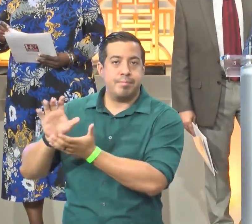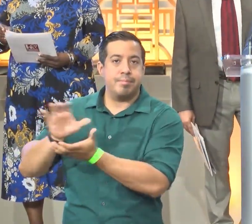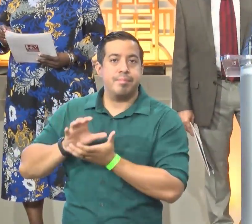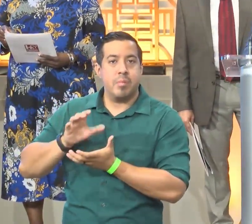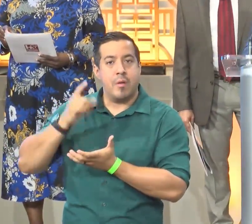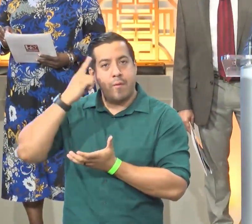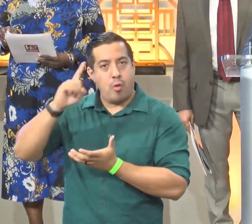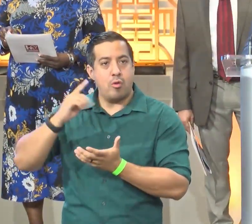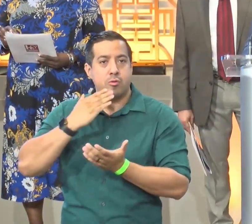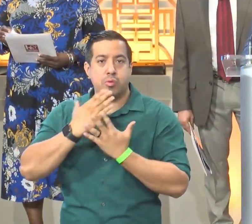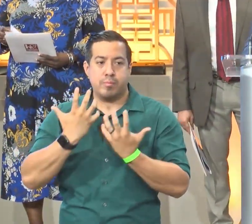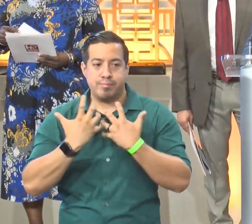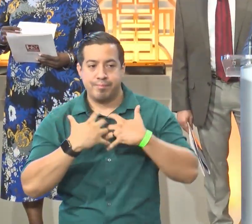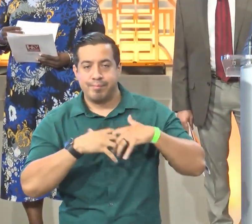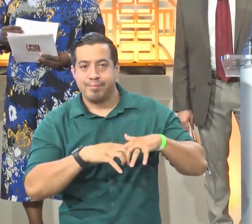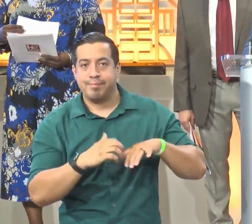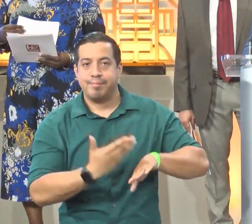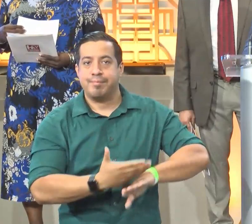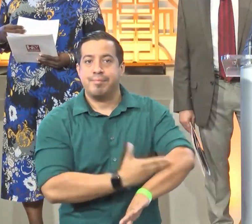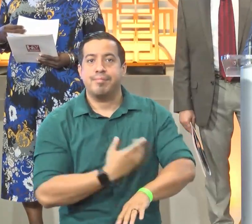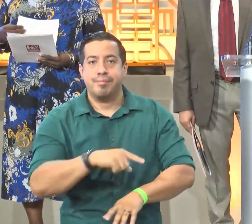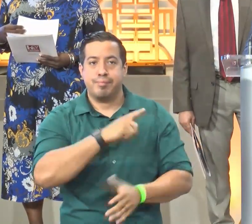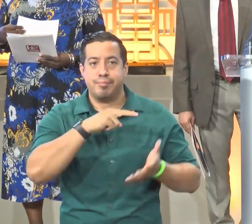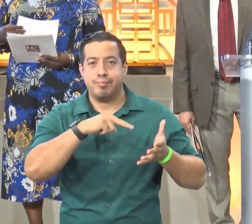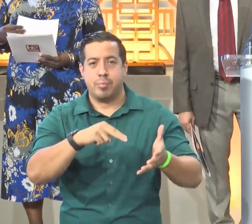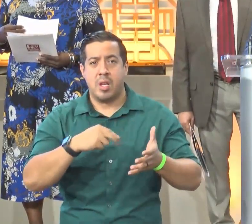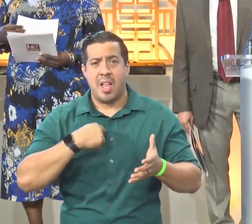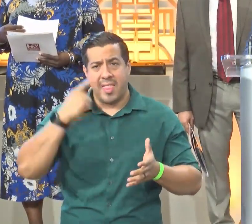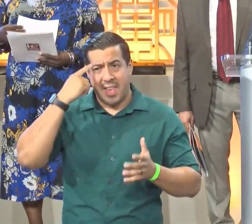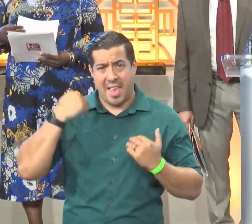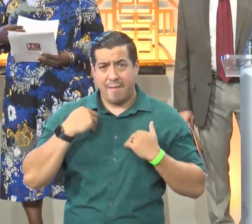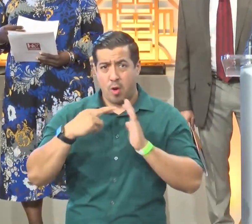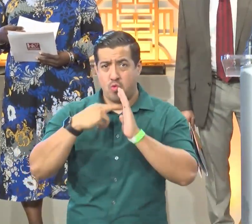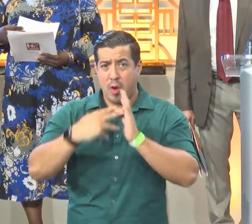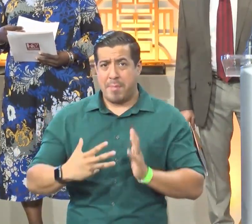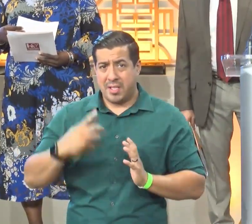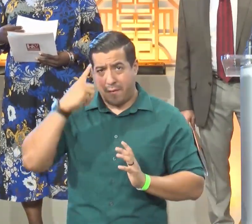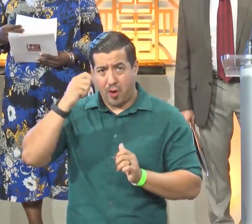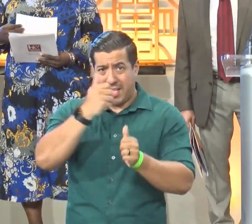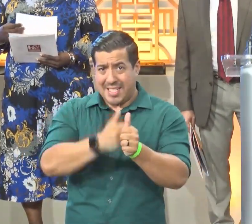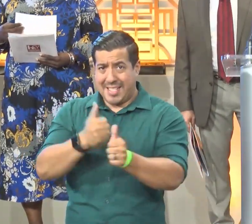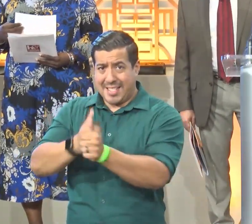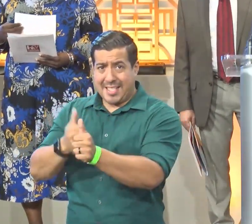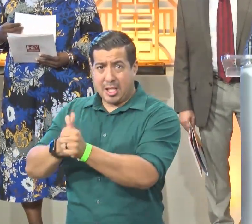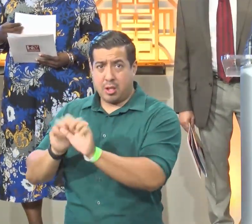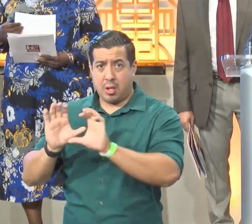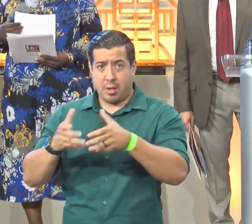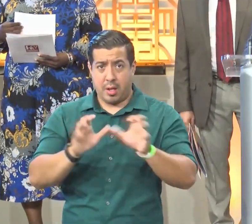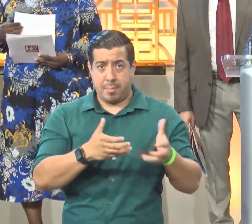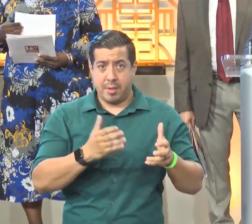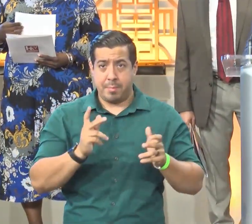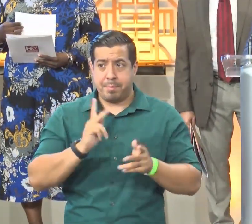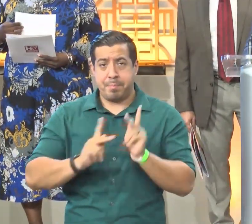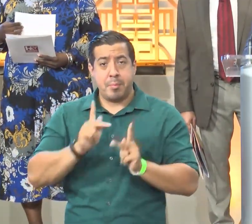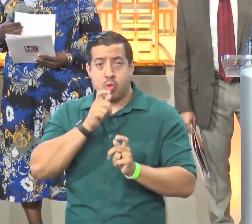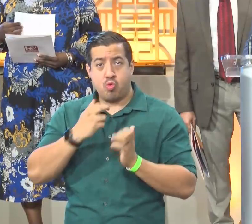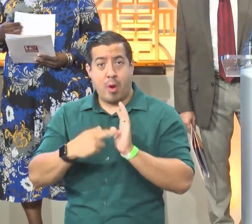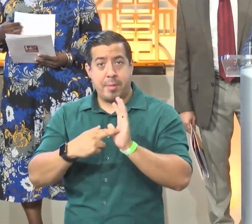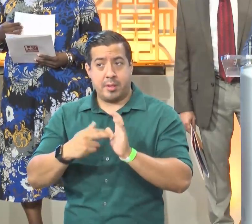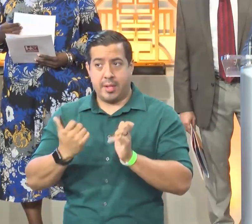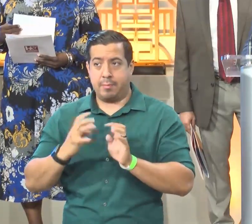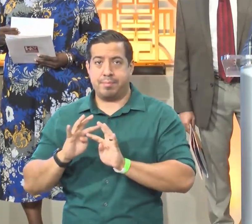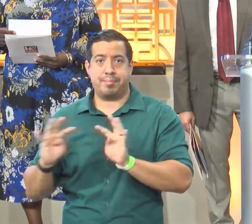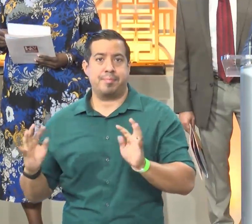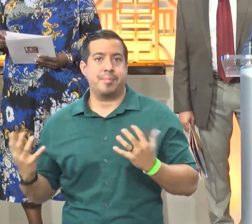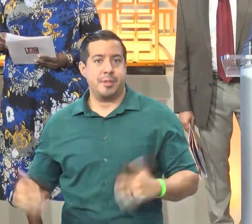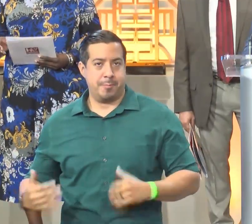for concerted action. And I believe we have representative of each one here today. How